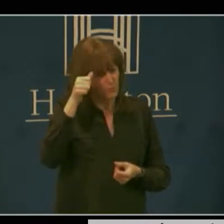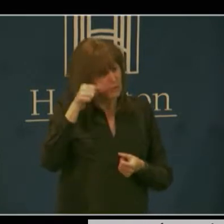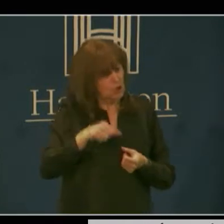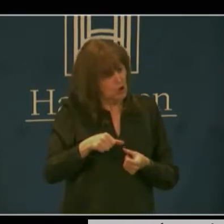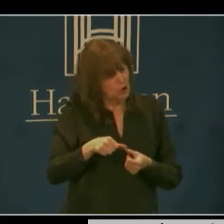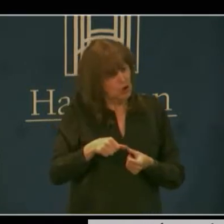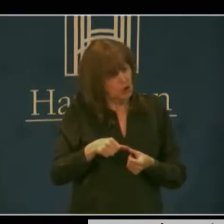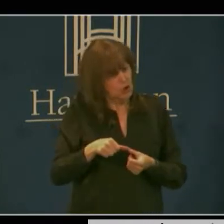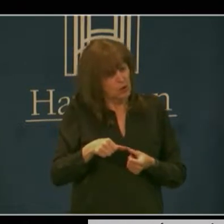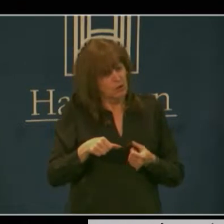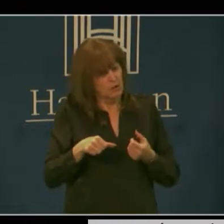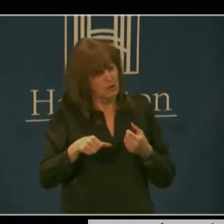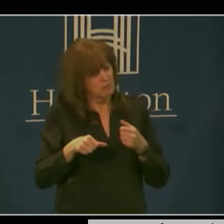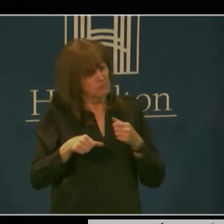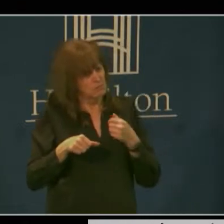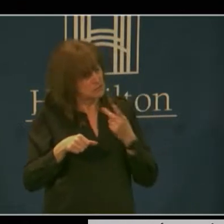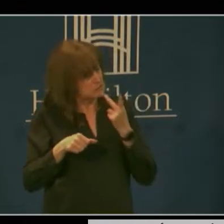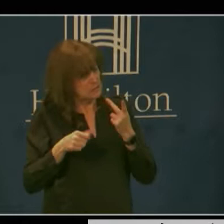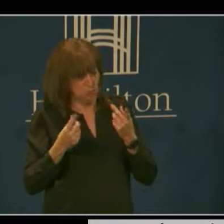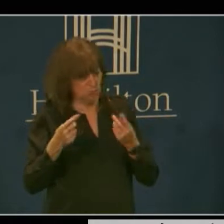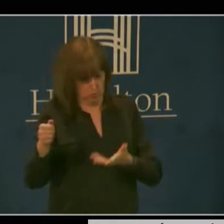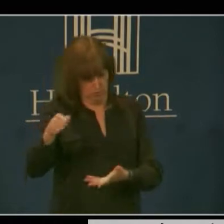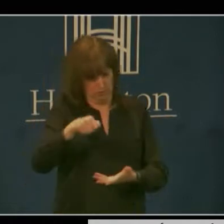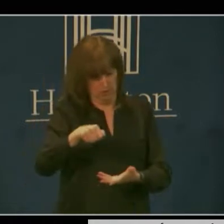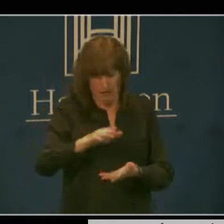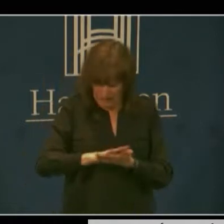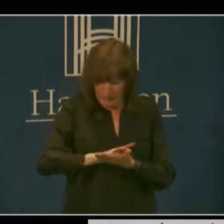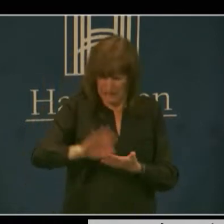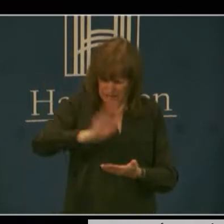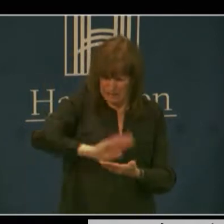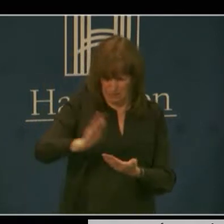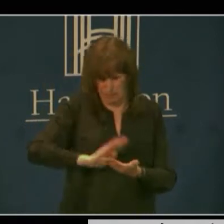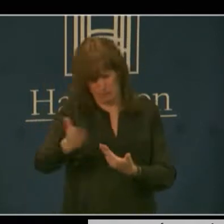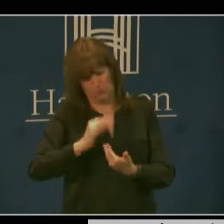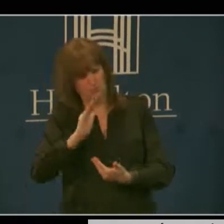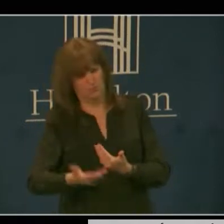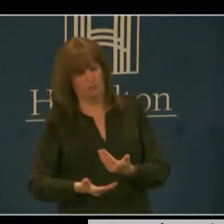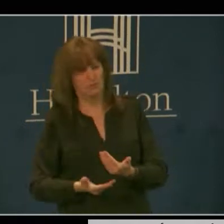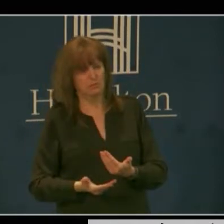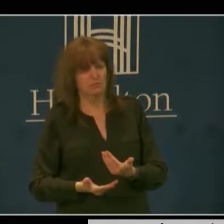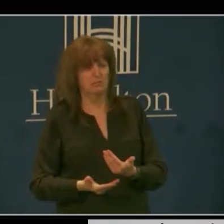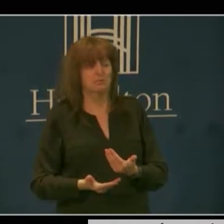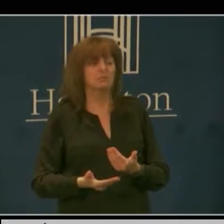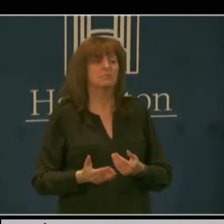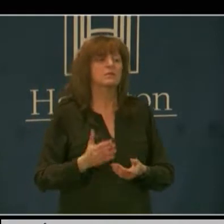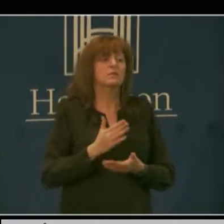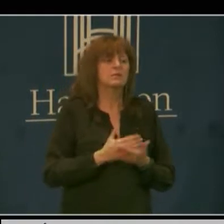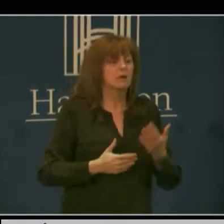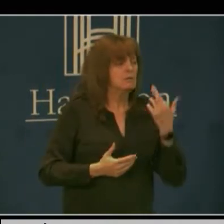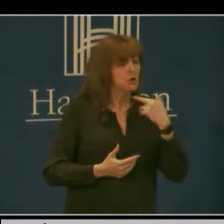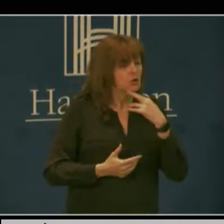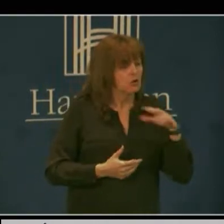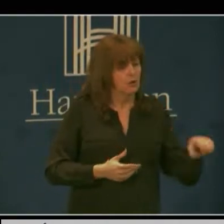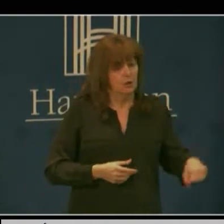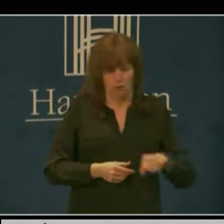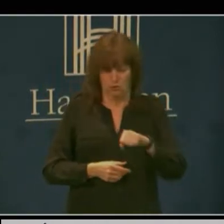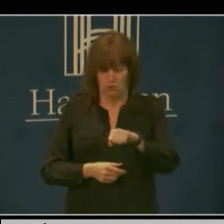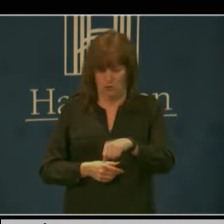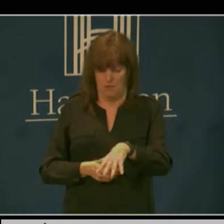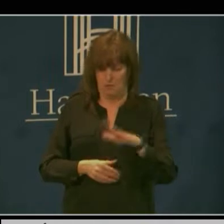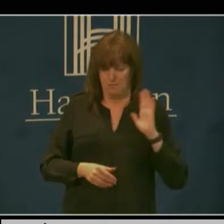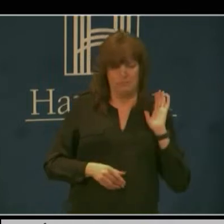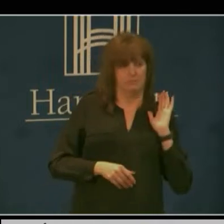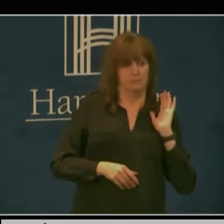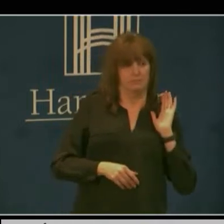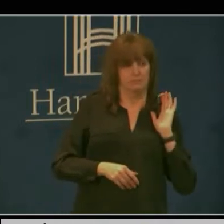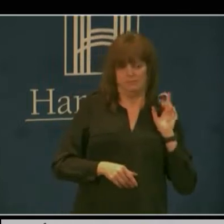I see is person will drop it off on the front step and kind of leave it there for the person to come out and pick it up. So again, staying outside